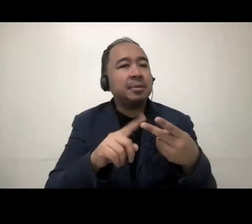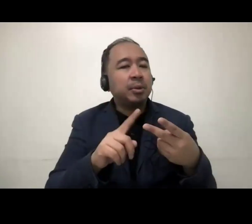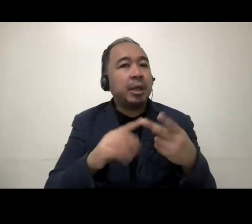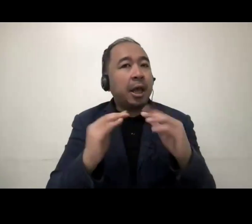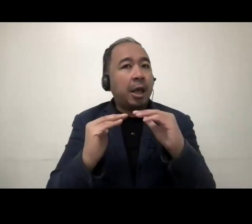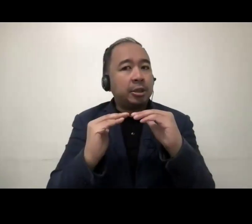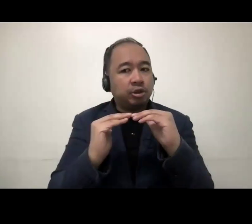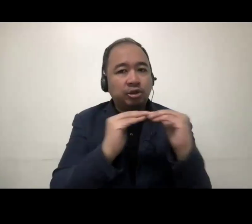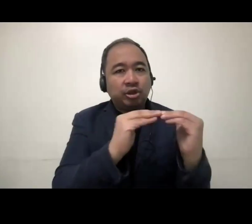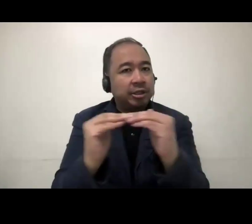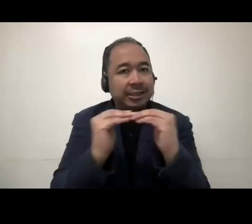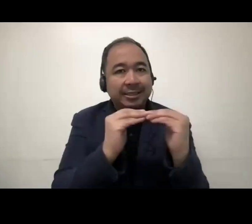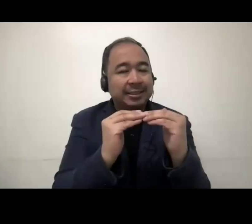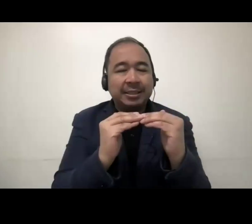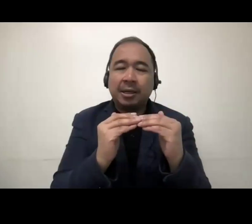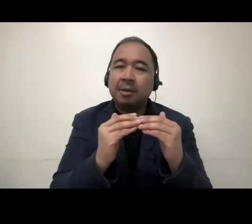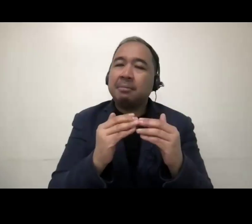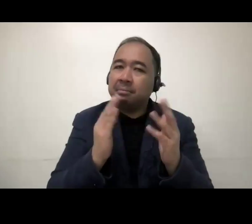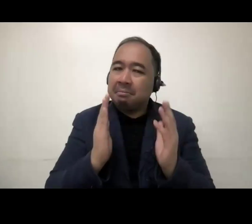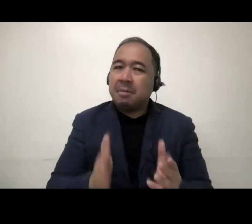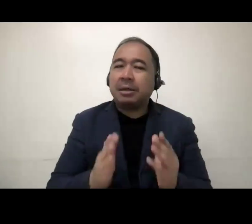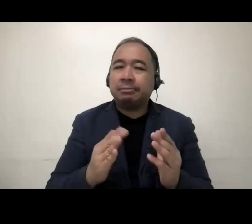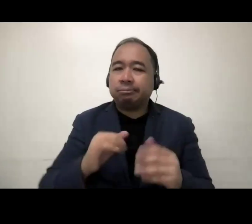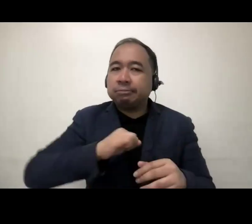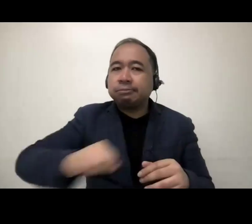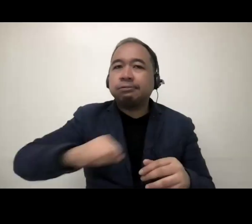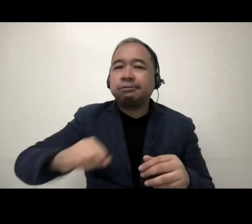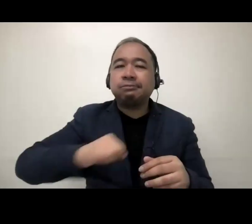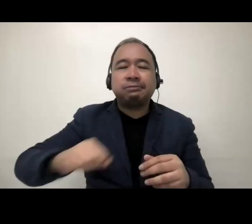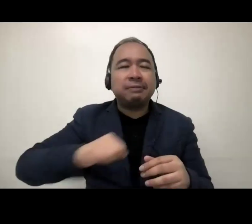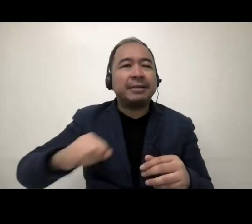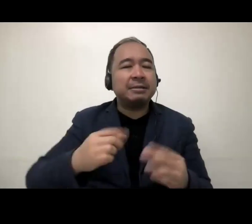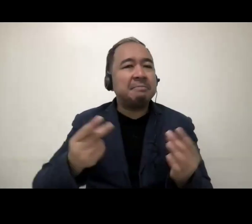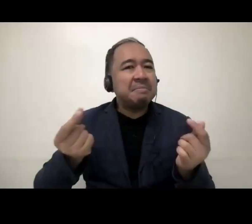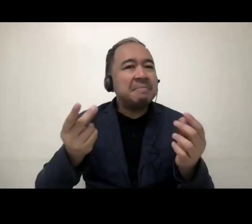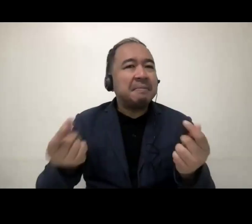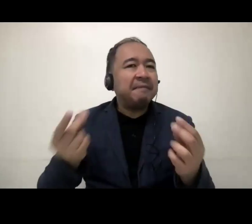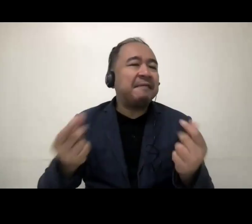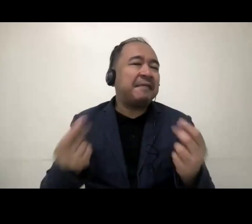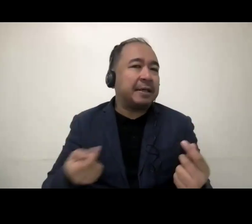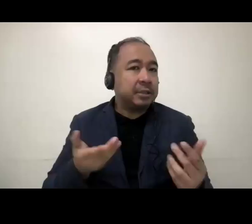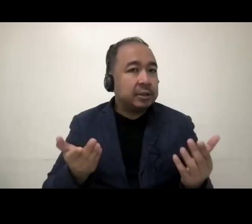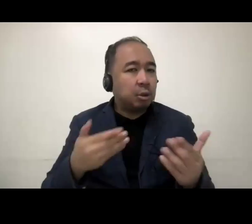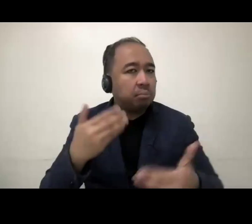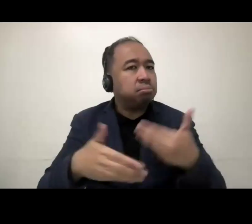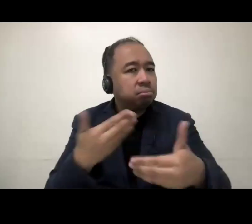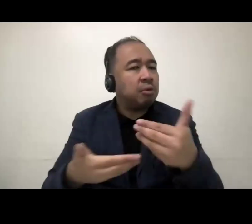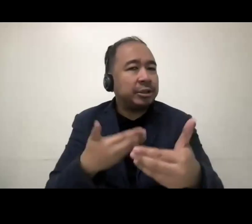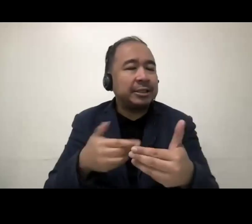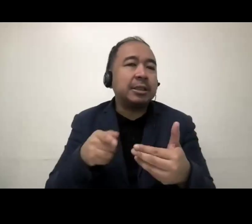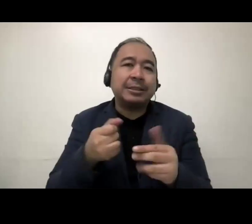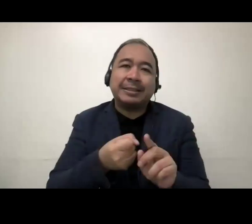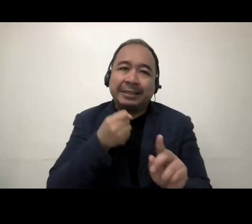be done quickly, processes need to be faster. That actually impacts